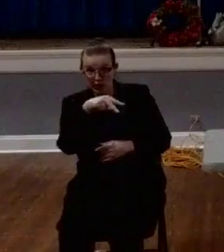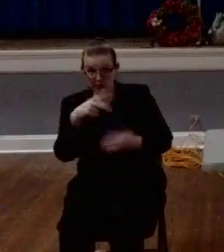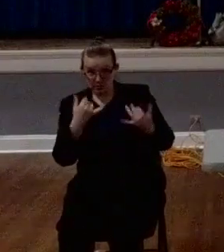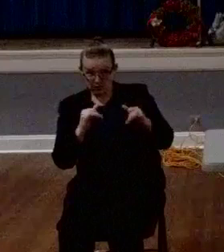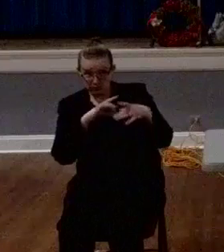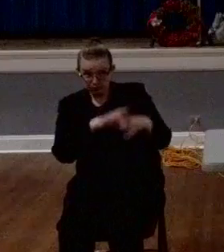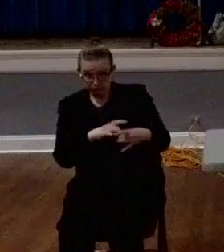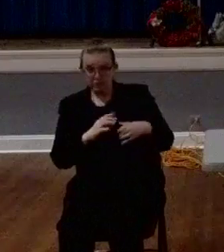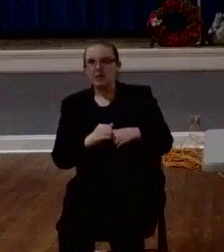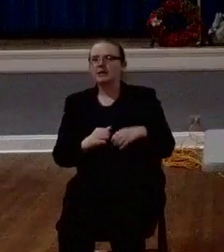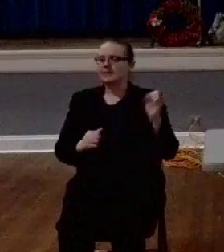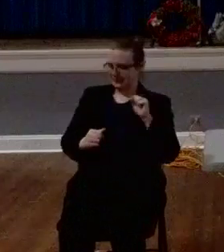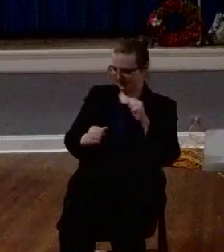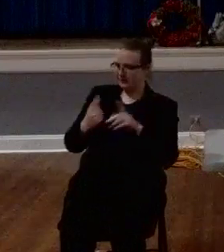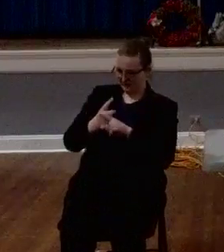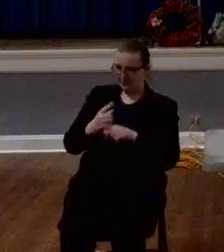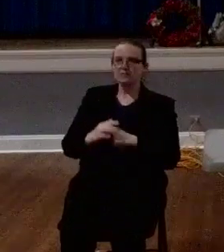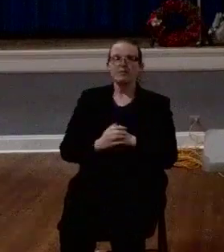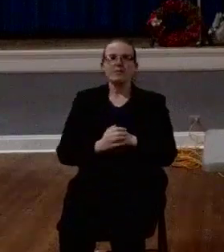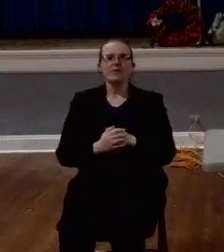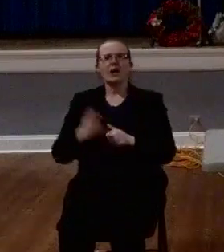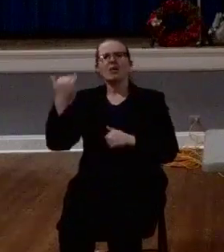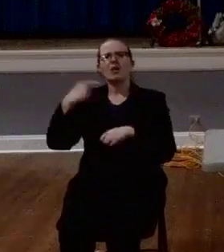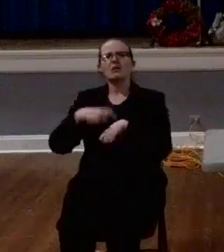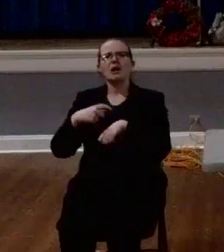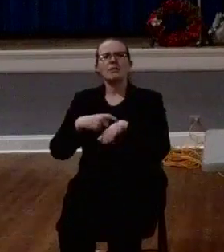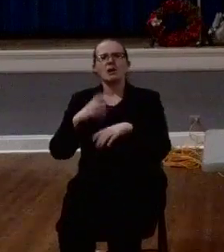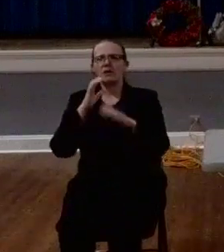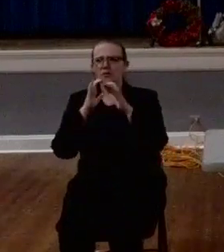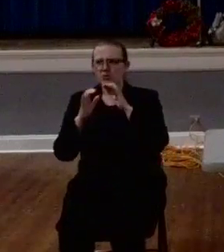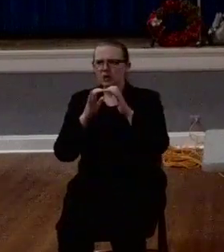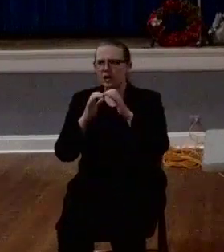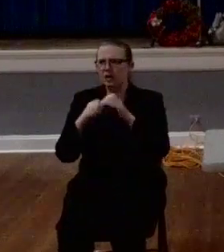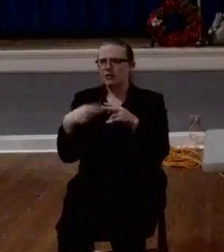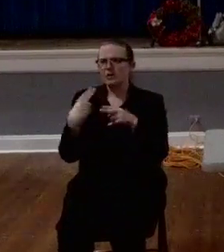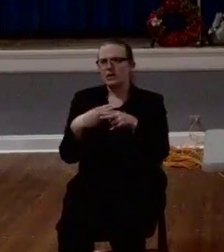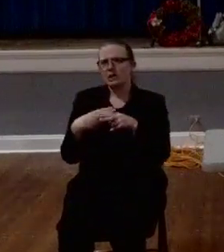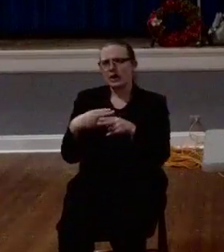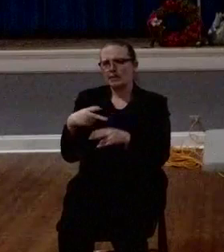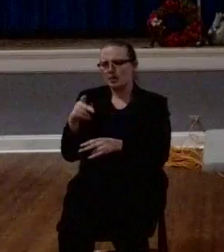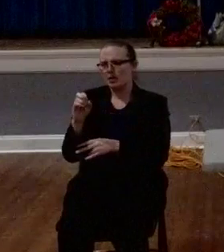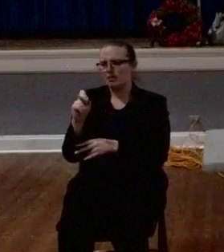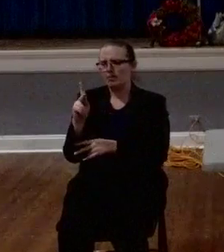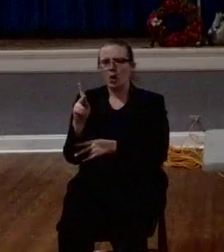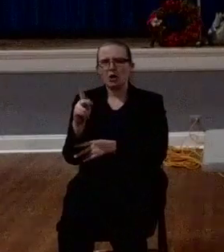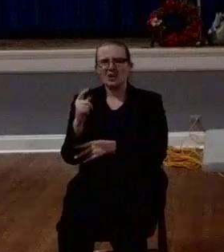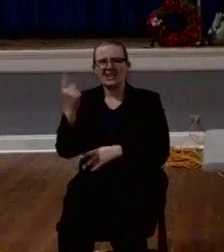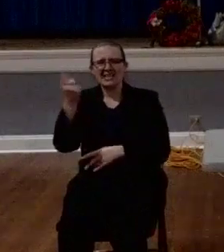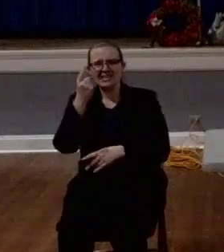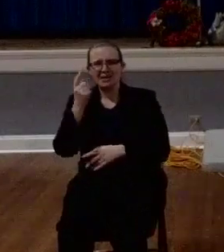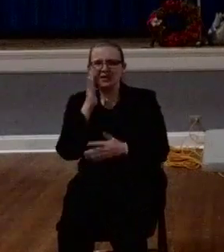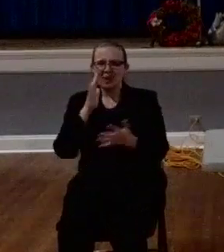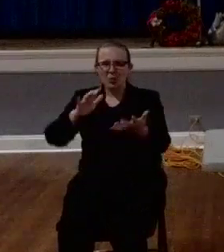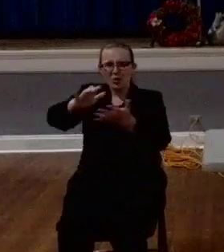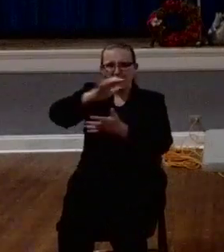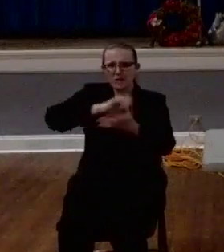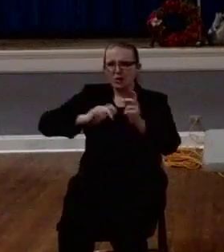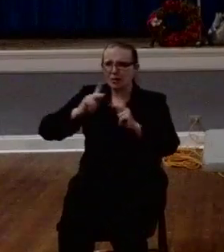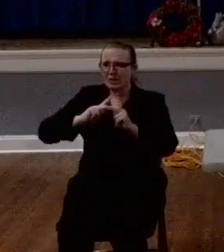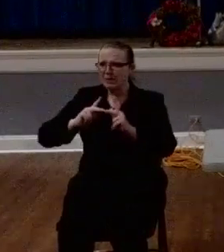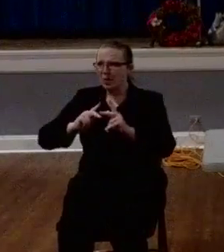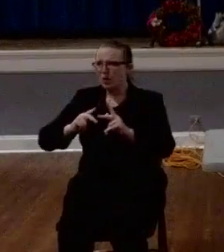There was somebody in conversation last time that was saying, wouldn't the name of the park be something that confused folks about a